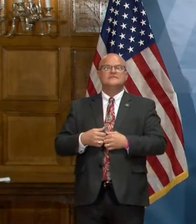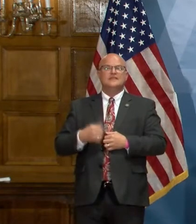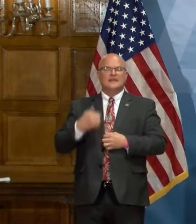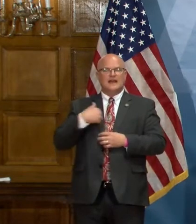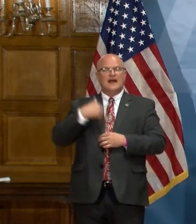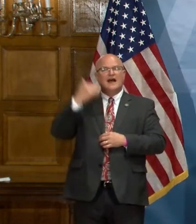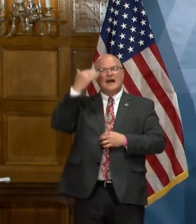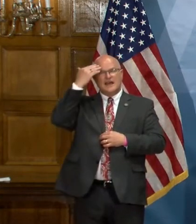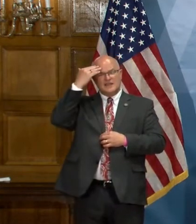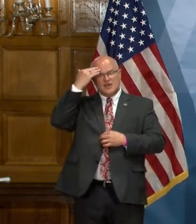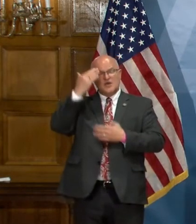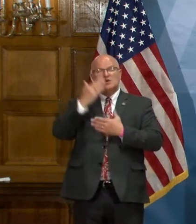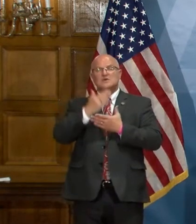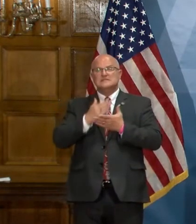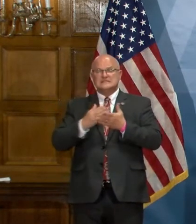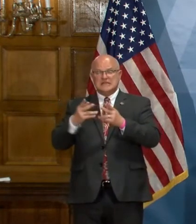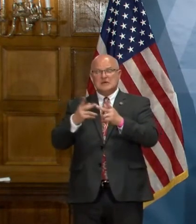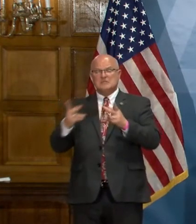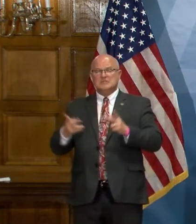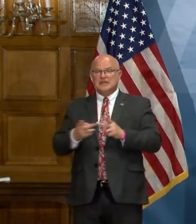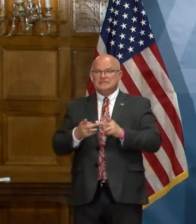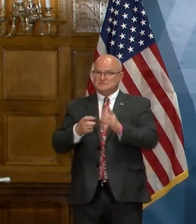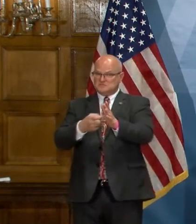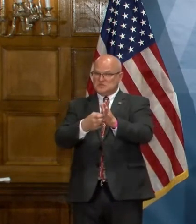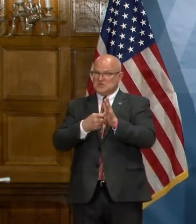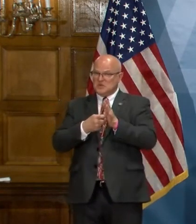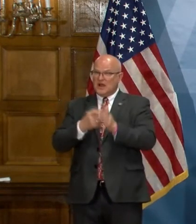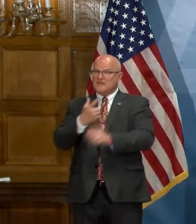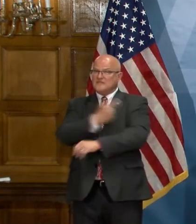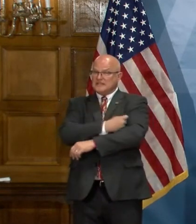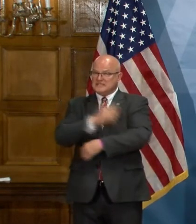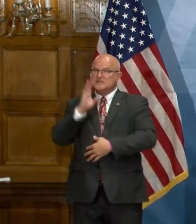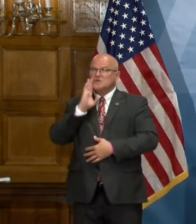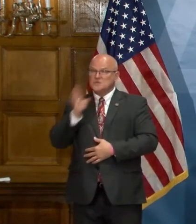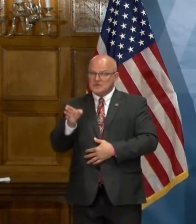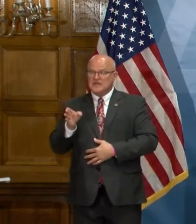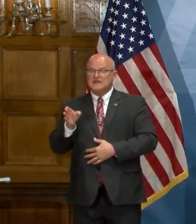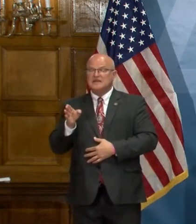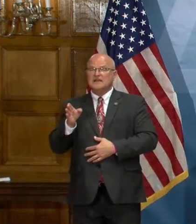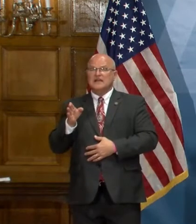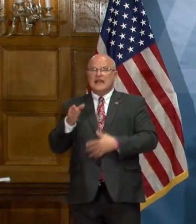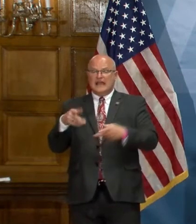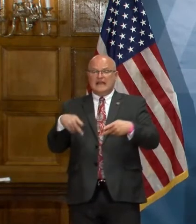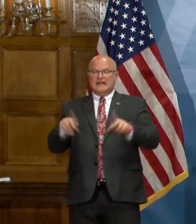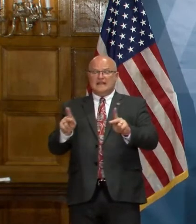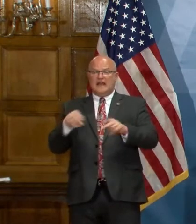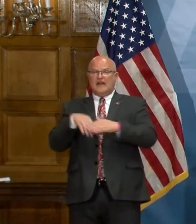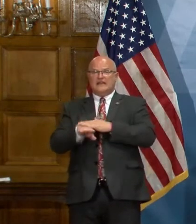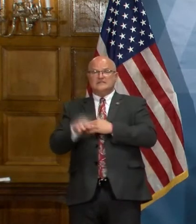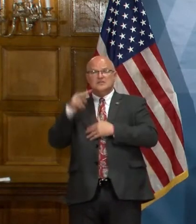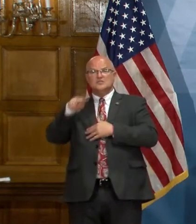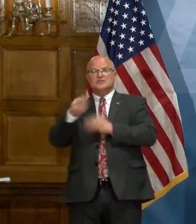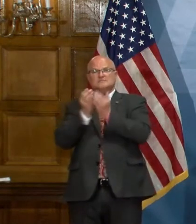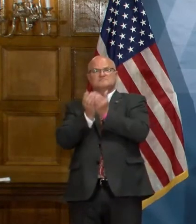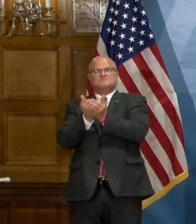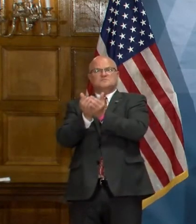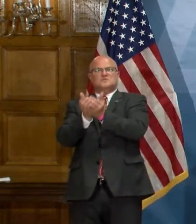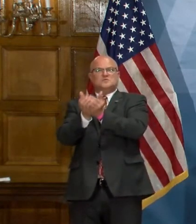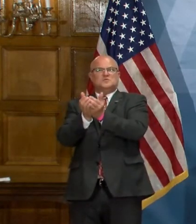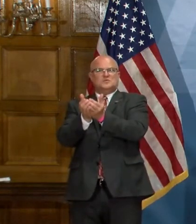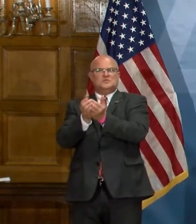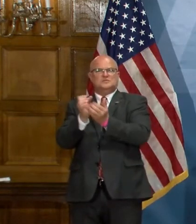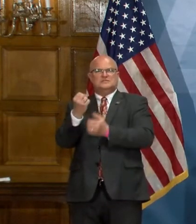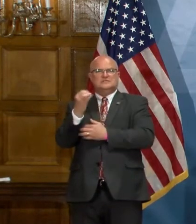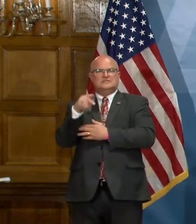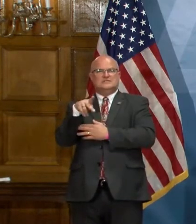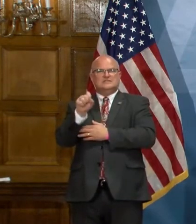and I know that there will be some venues that will require vaccination, and it will allow access. You look at the cruise lines right now that are